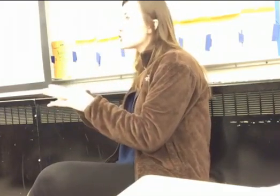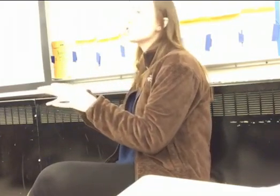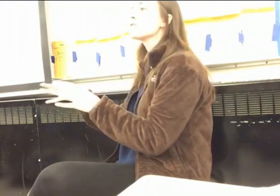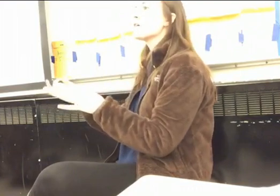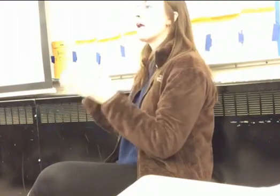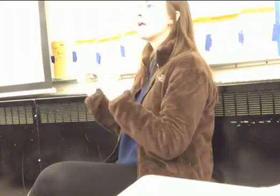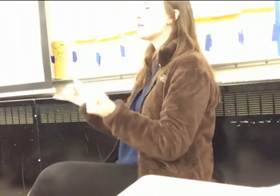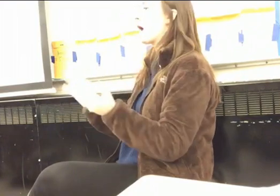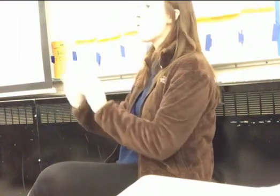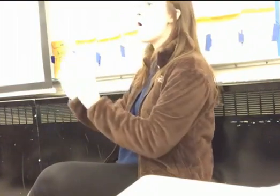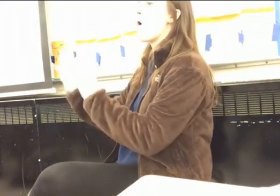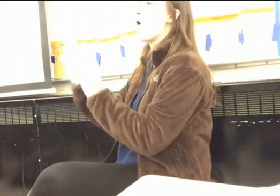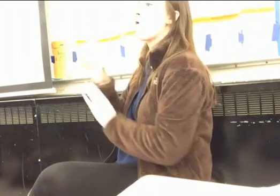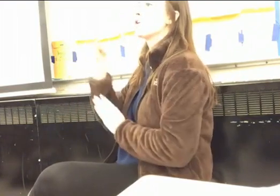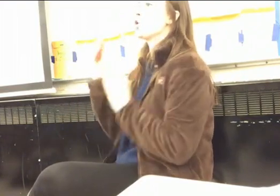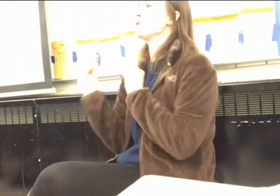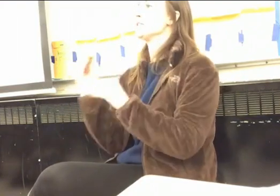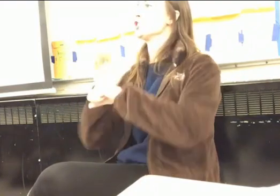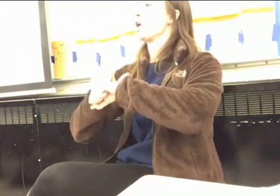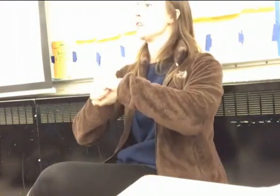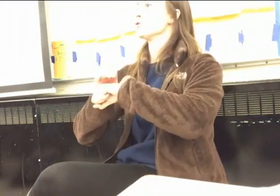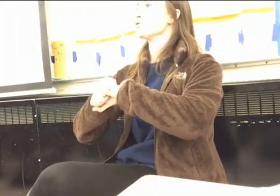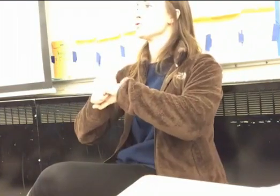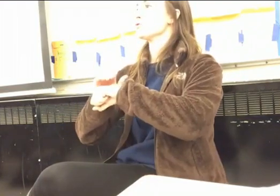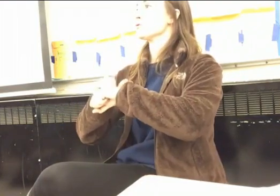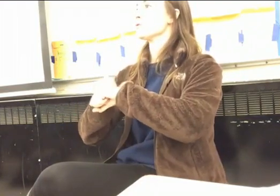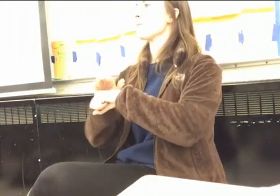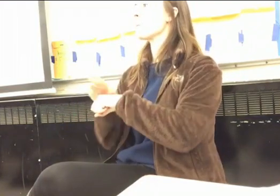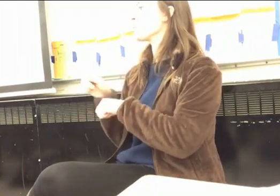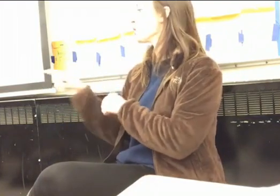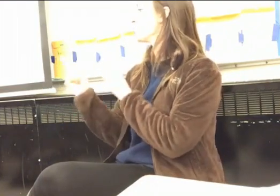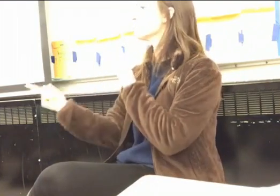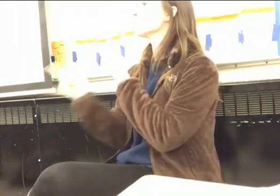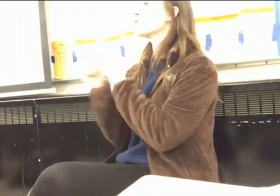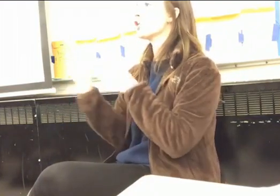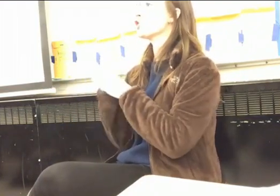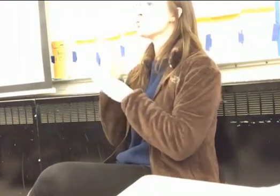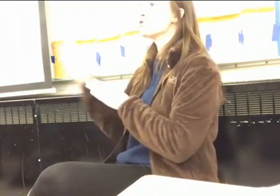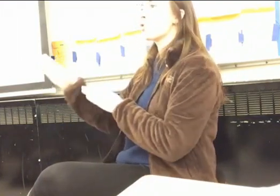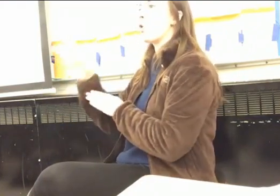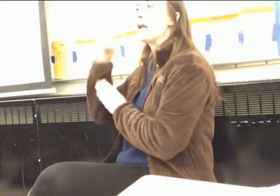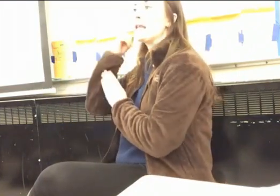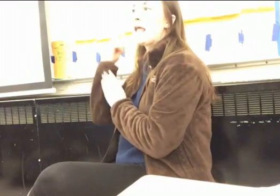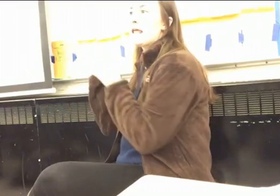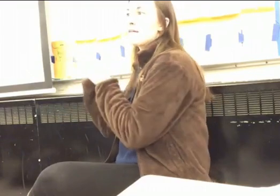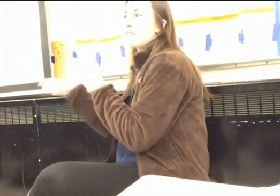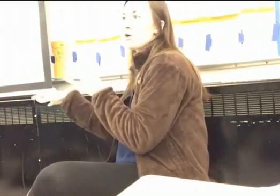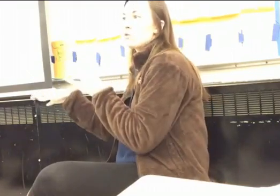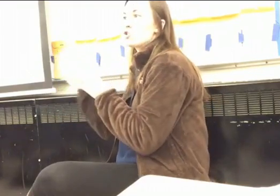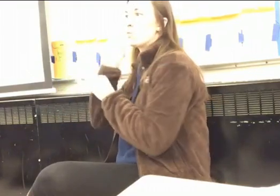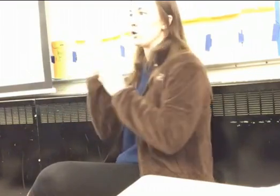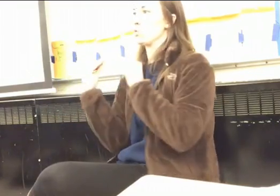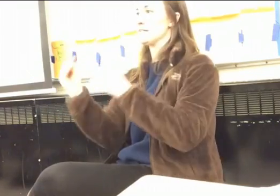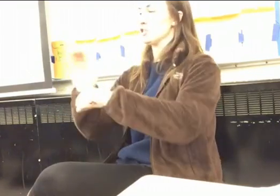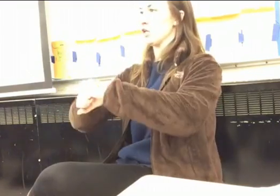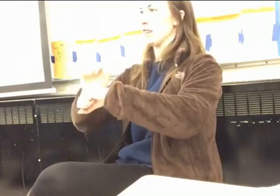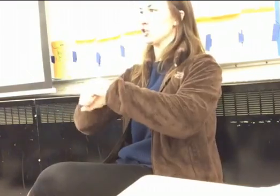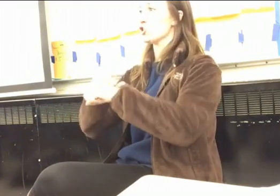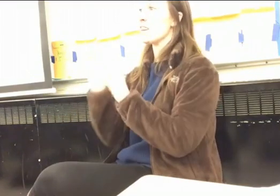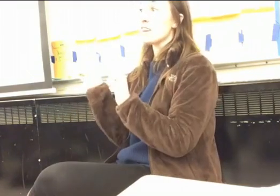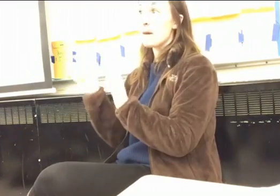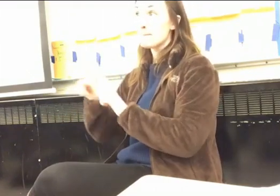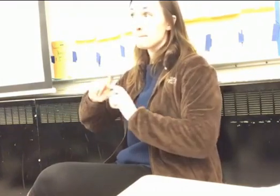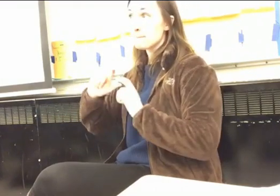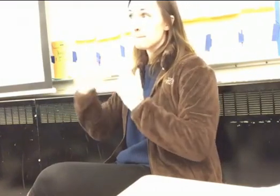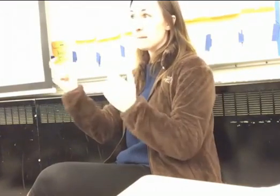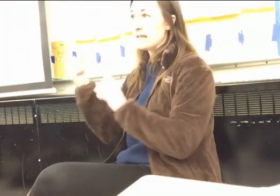to do this. They would basically not allow you to teach your own native language. They would teach you how to speak English. Now, the biggest impact